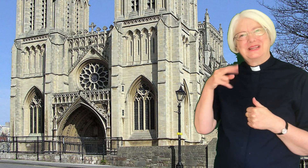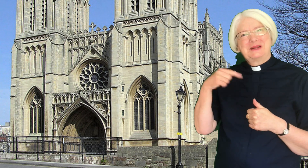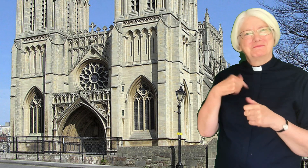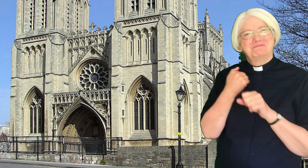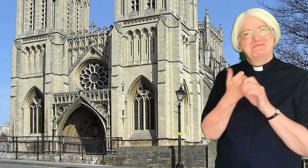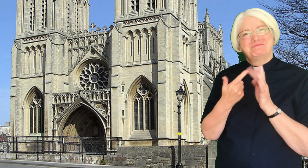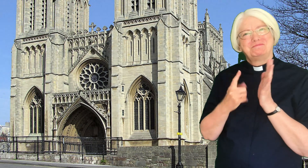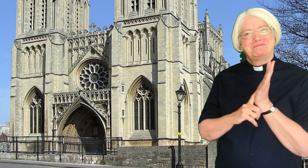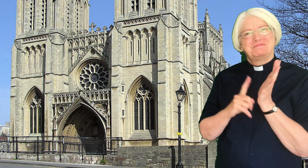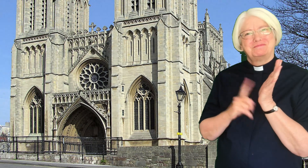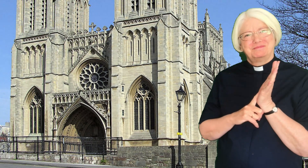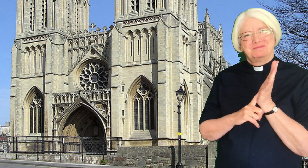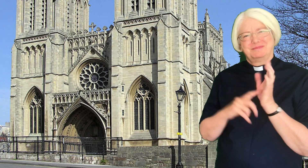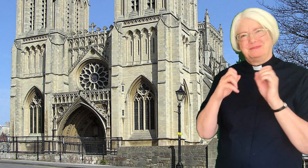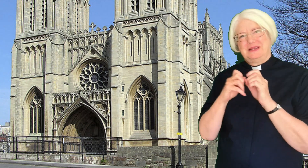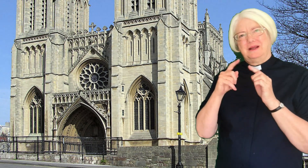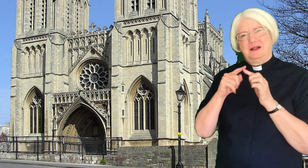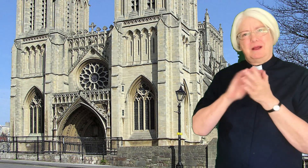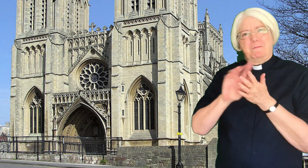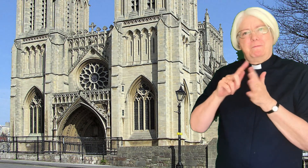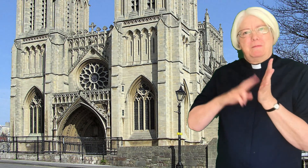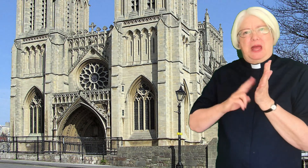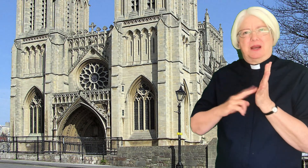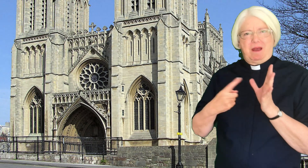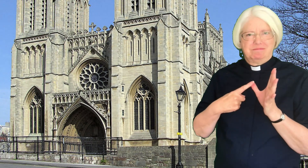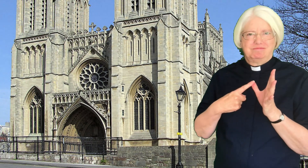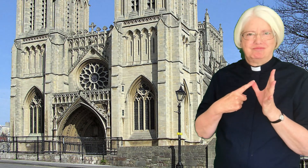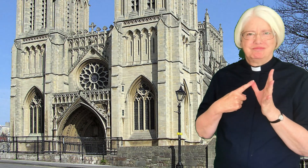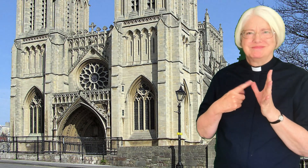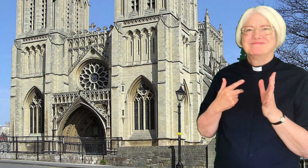Hello, my name's Gill Behenna,